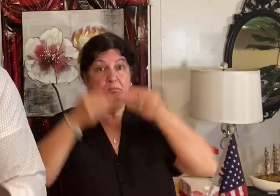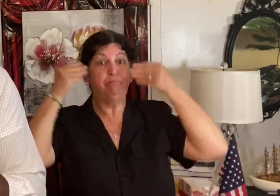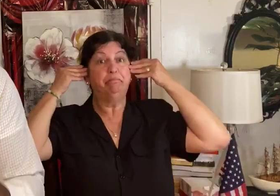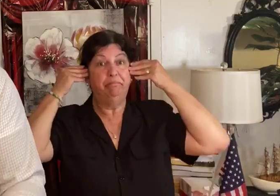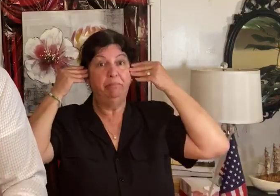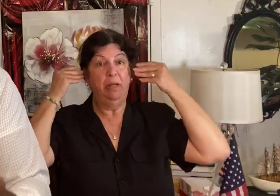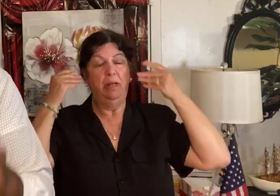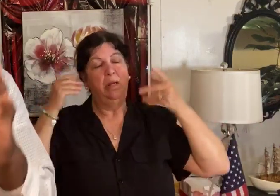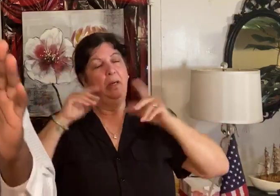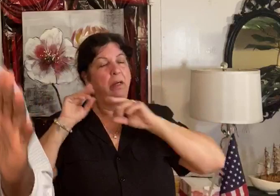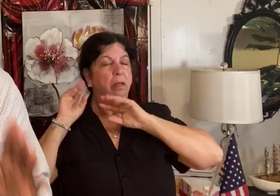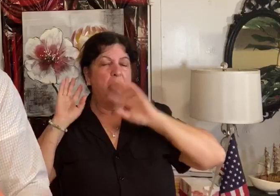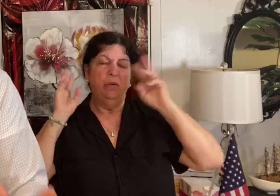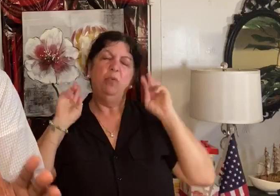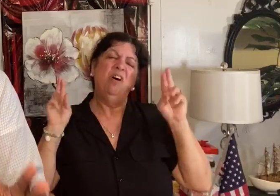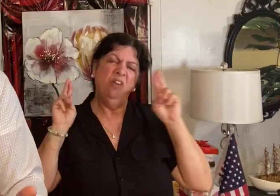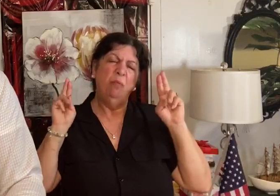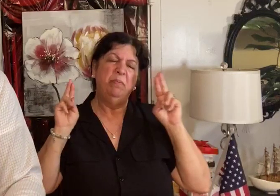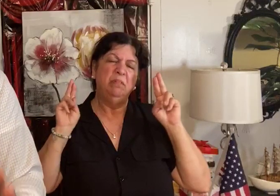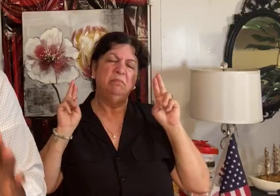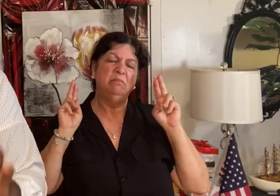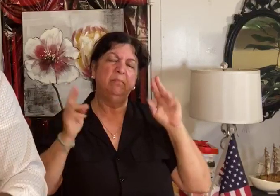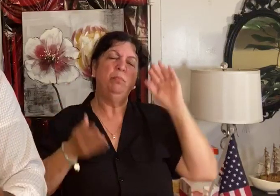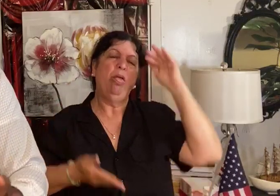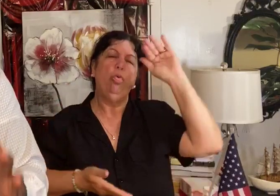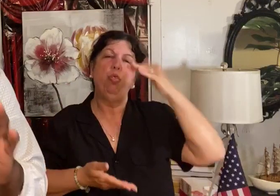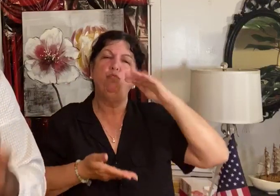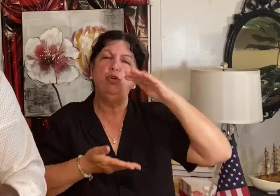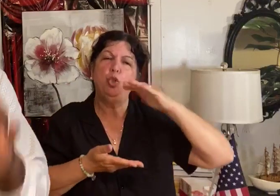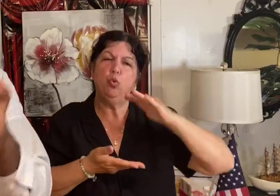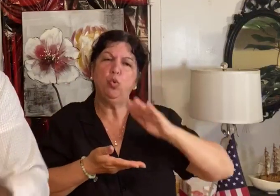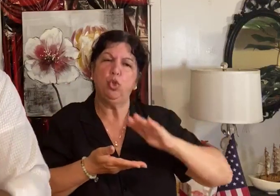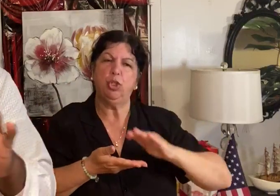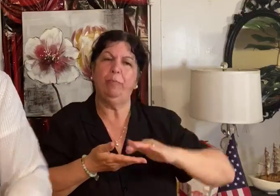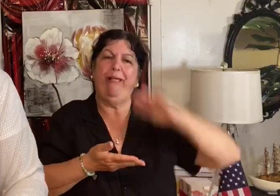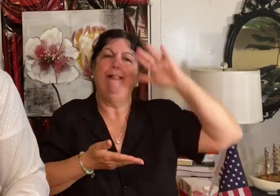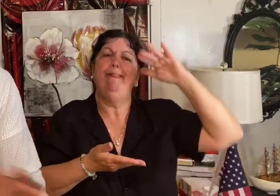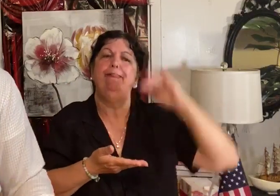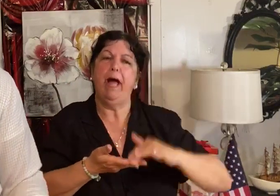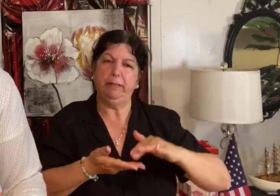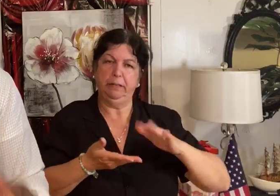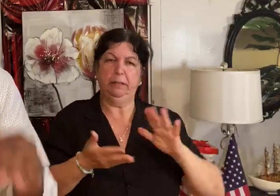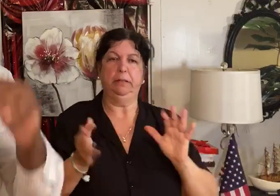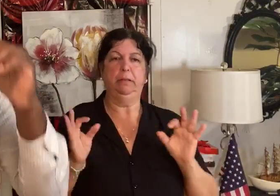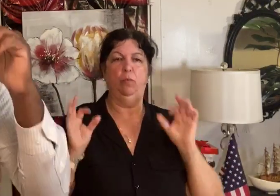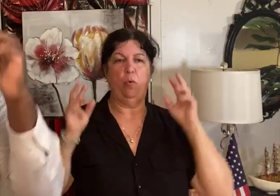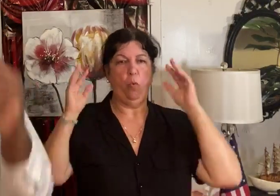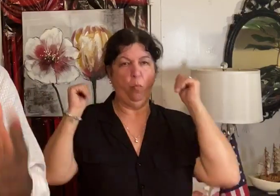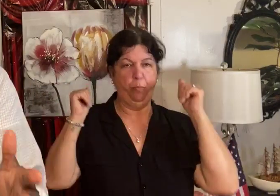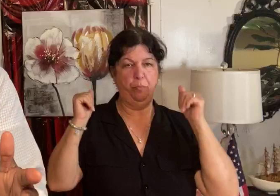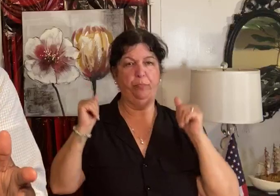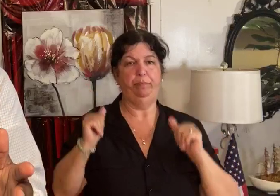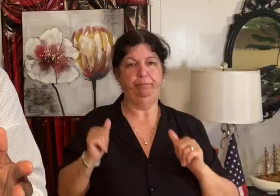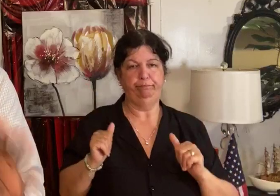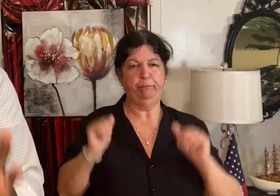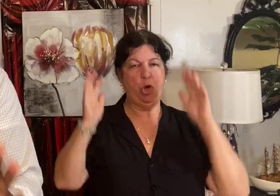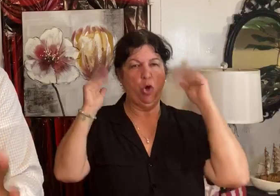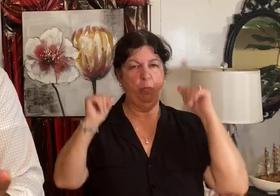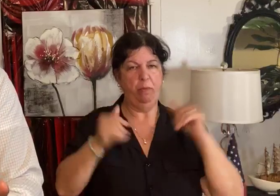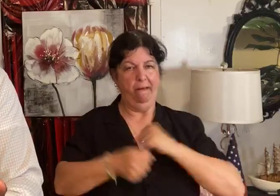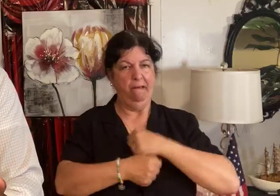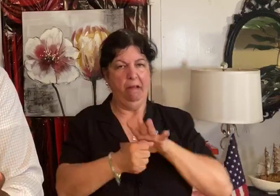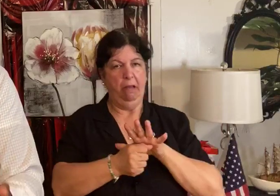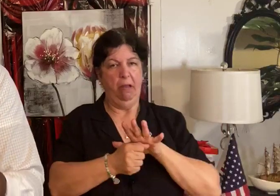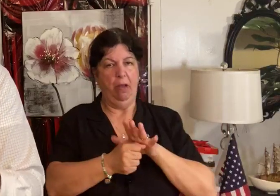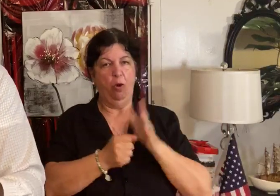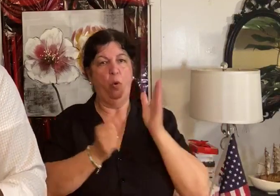but we're hoping the trend continues where we'll have the coronavirus outbreak behind us, Lord